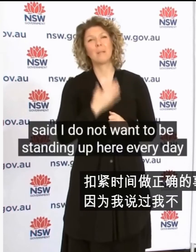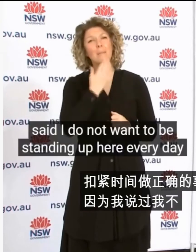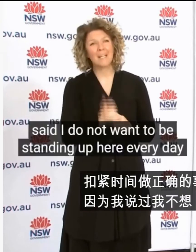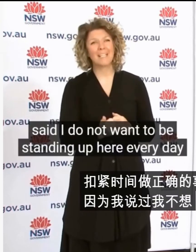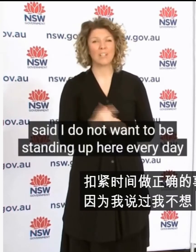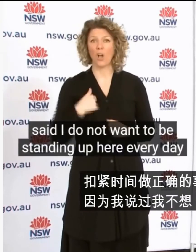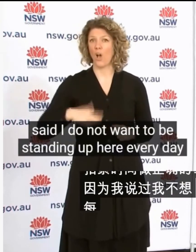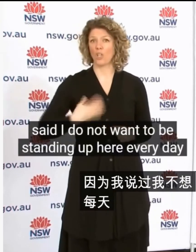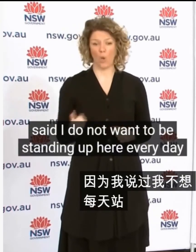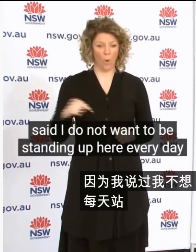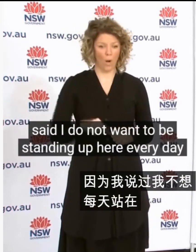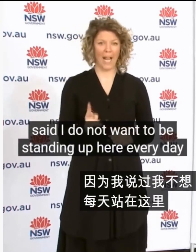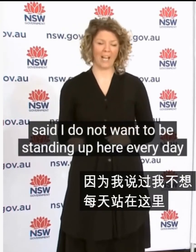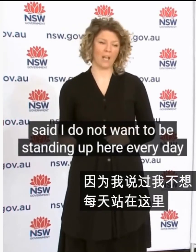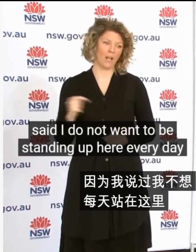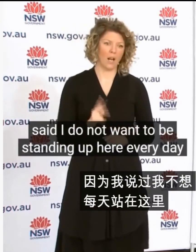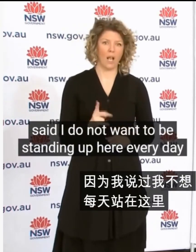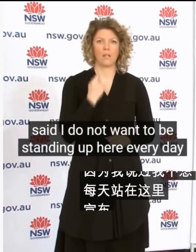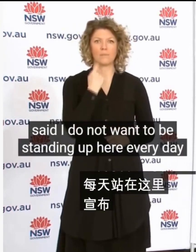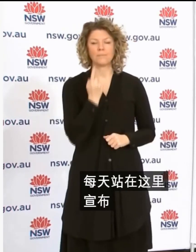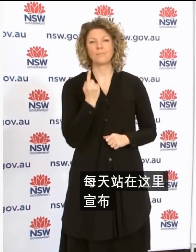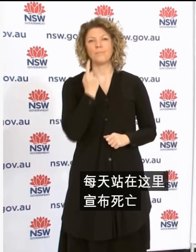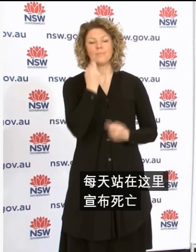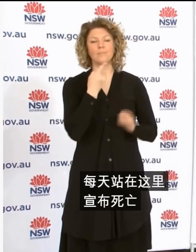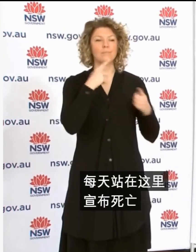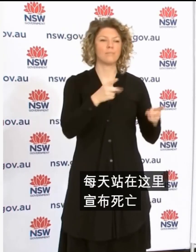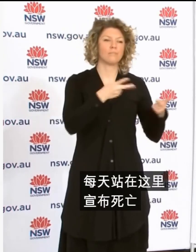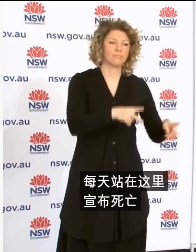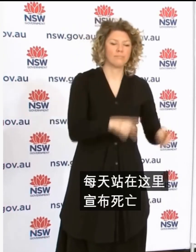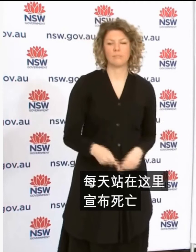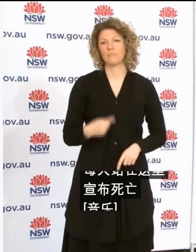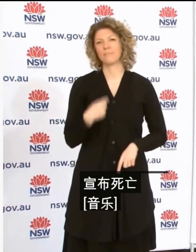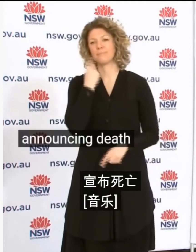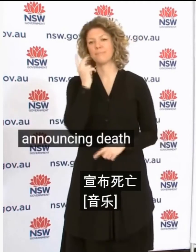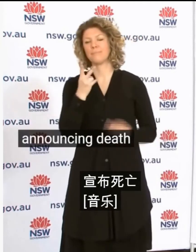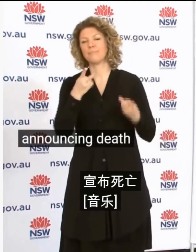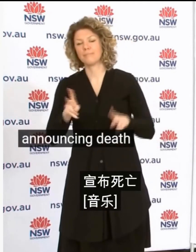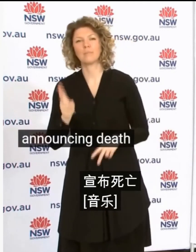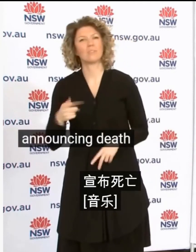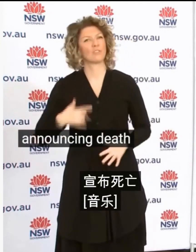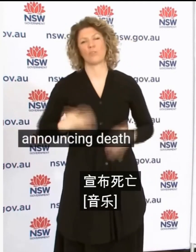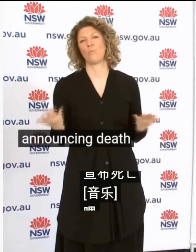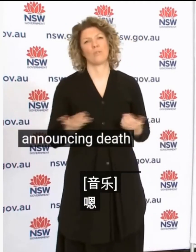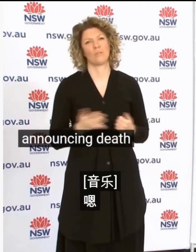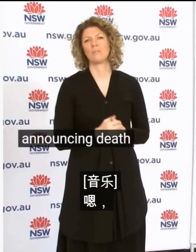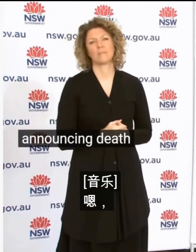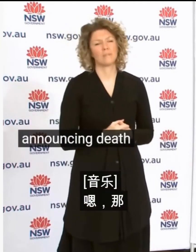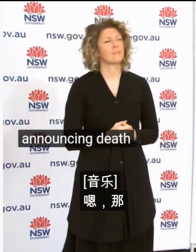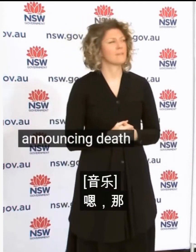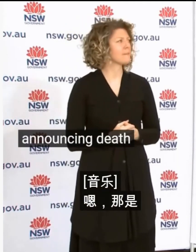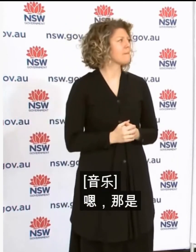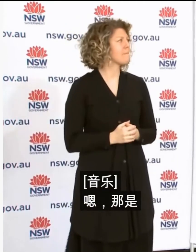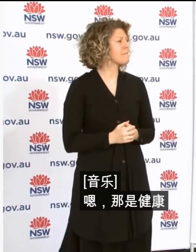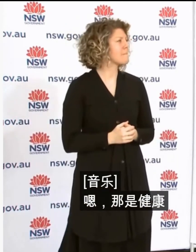do not want to be standing up here every day announcing deaths. Dr. Chant, the curfew,